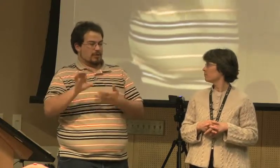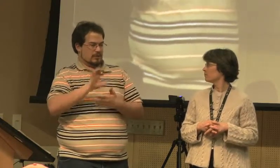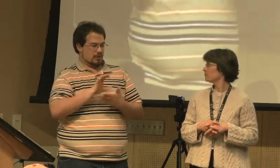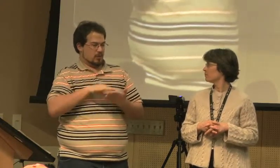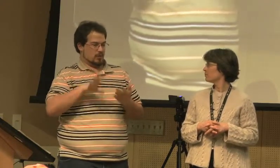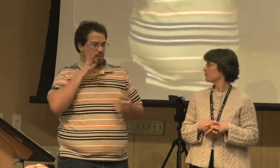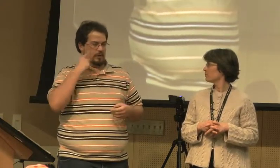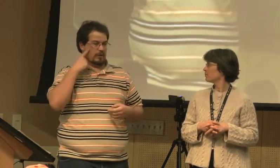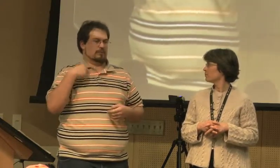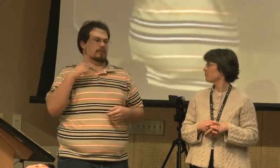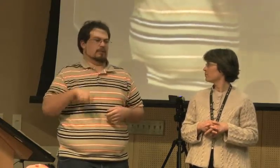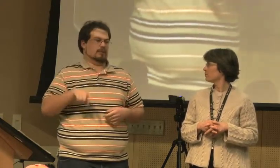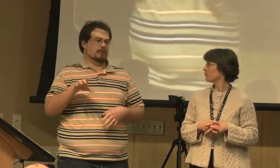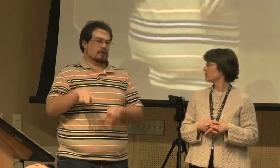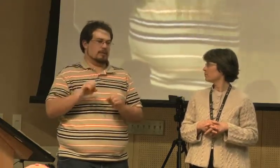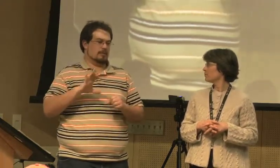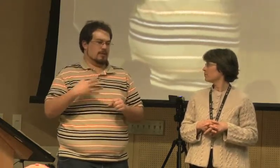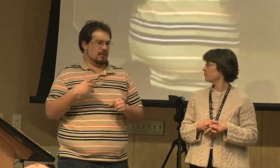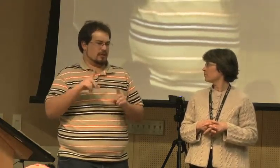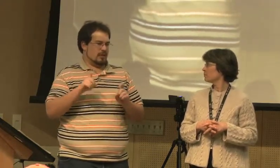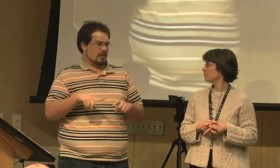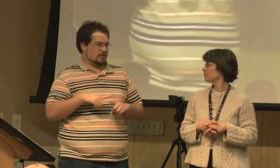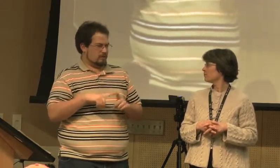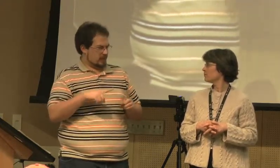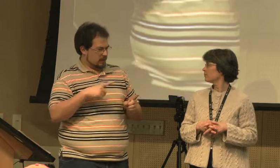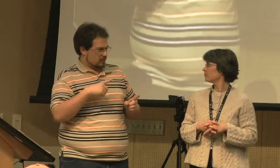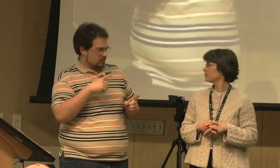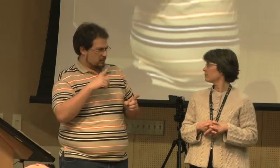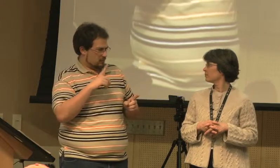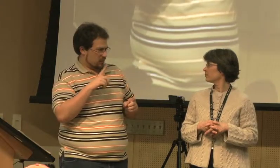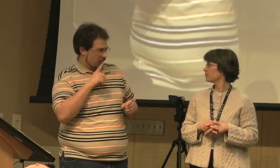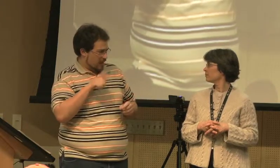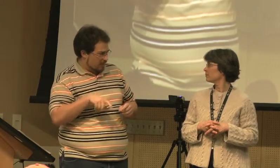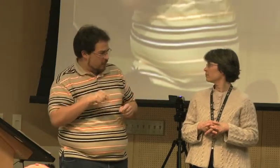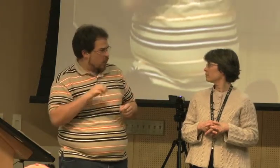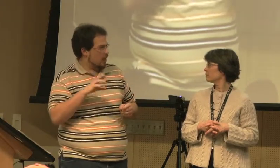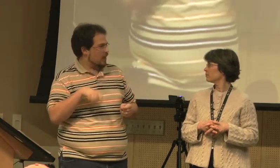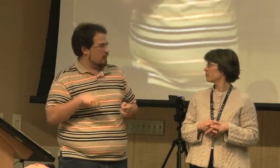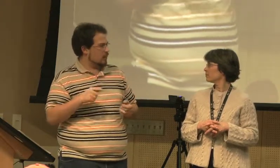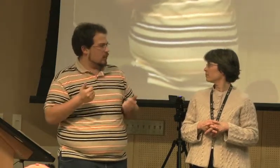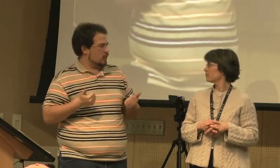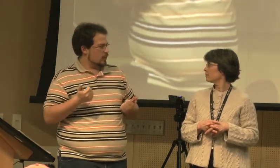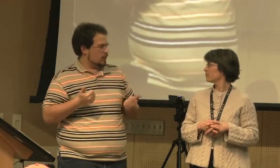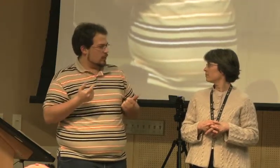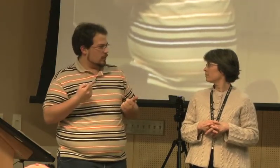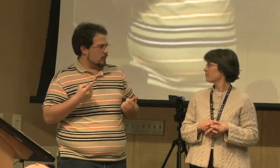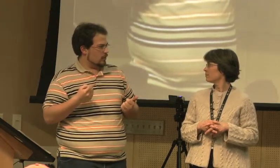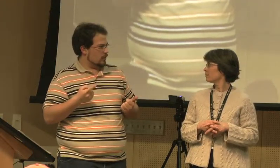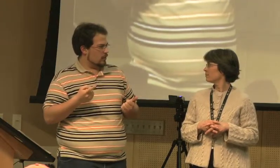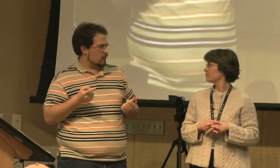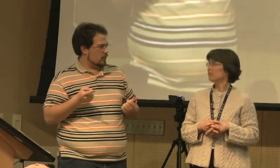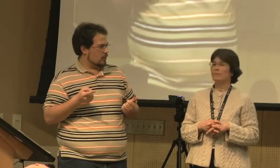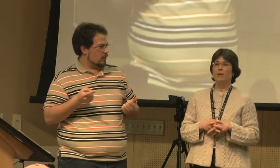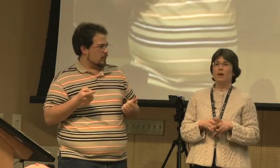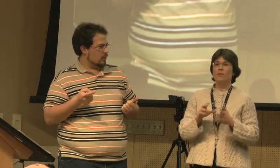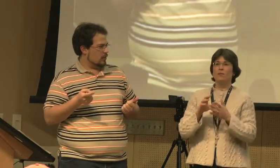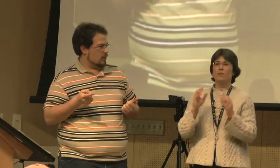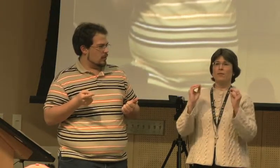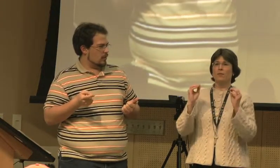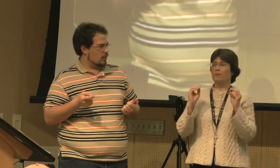Michigan test is not a part of the criteria. They need to take the Michigan test, but what if they can't? Which